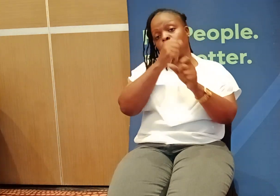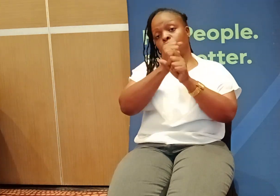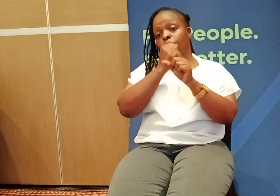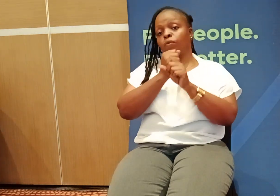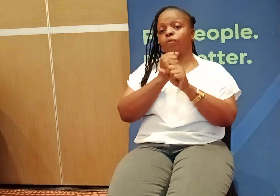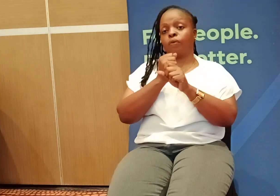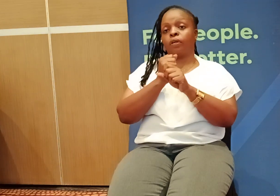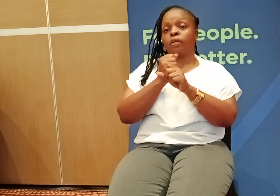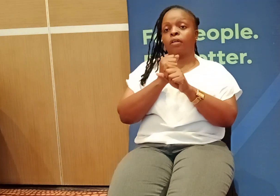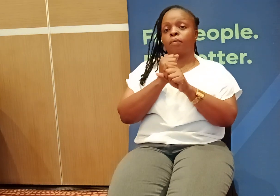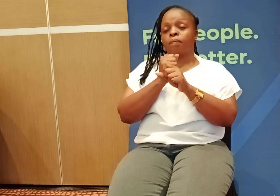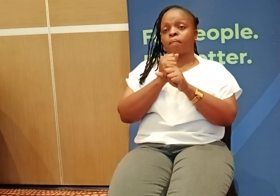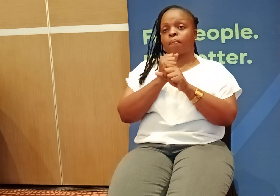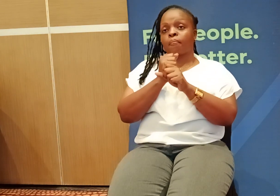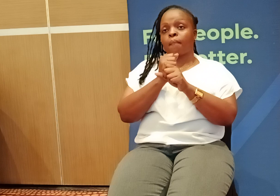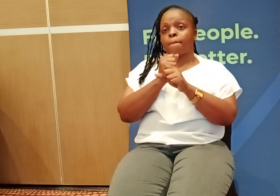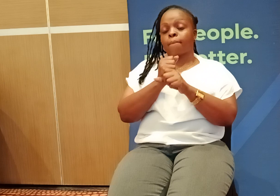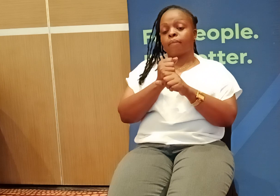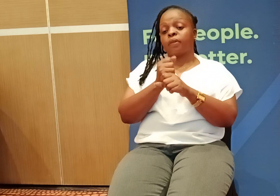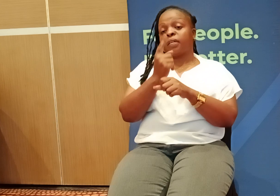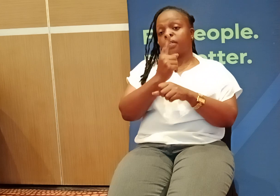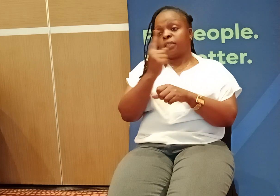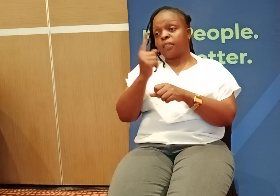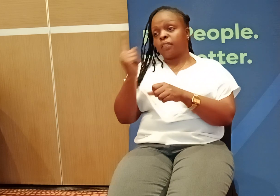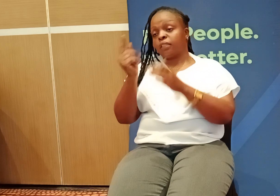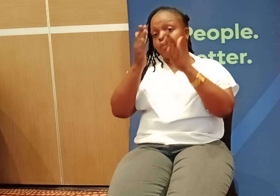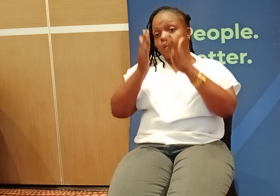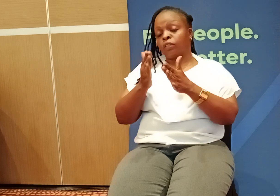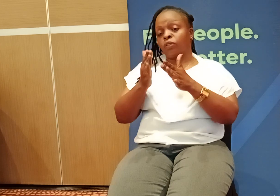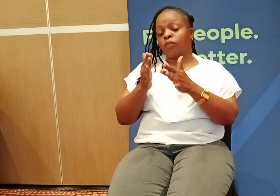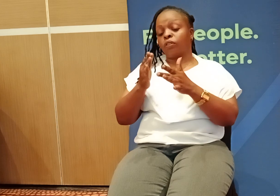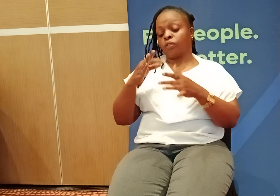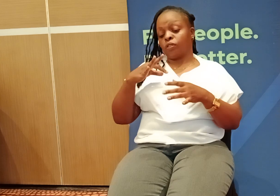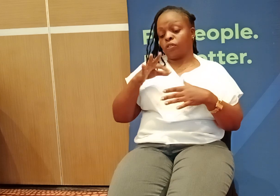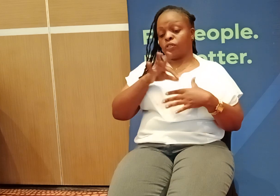every person or soul that we touch, we will leave